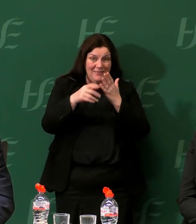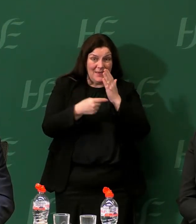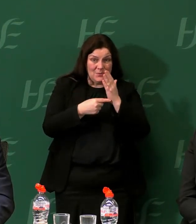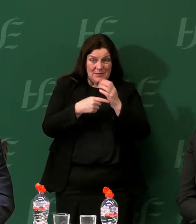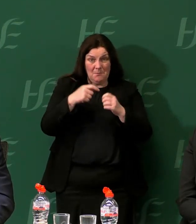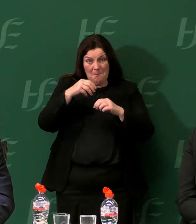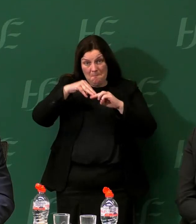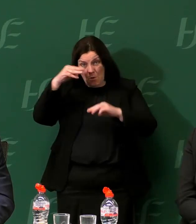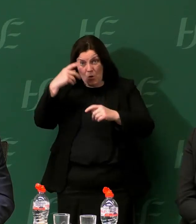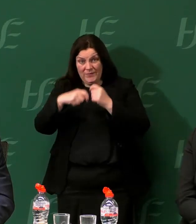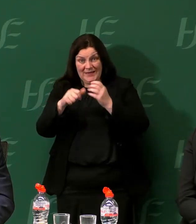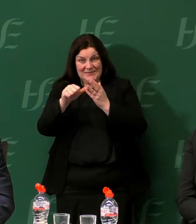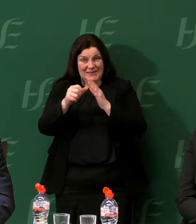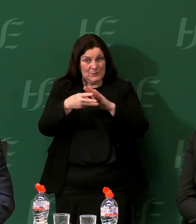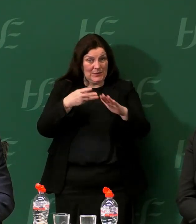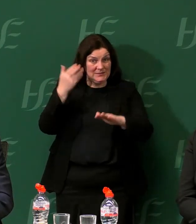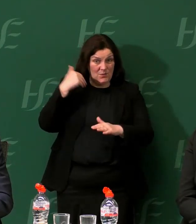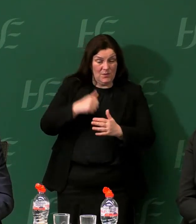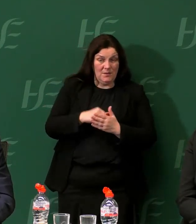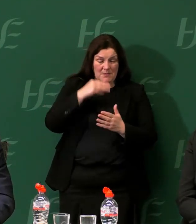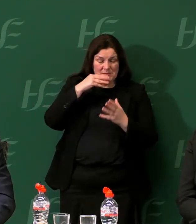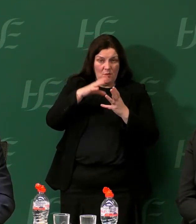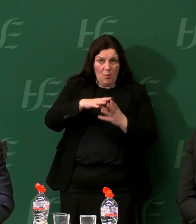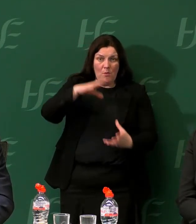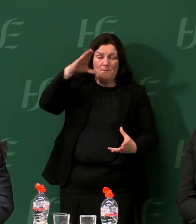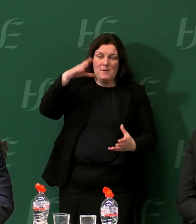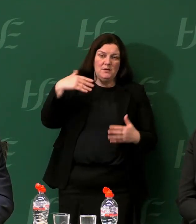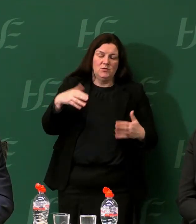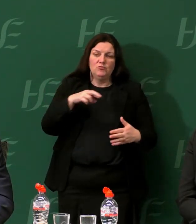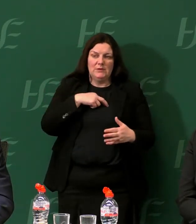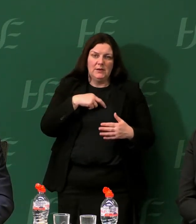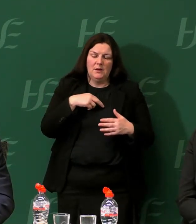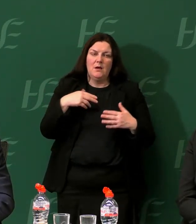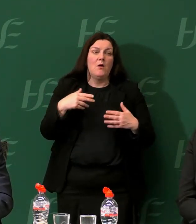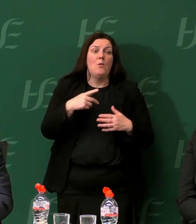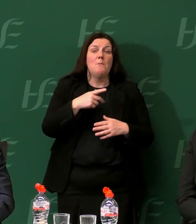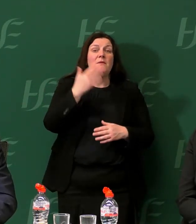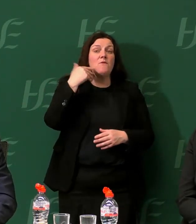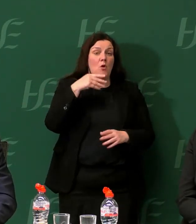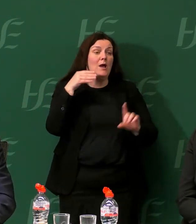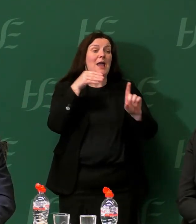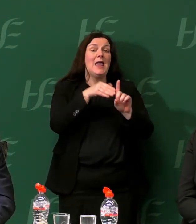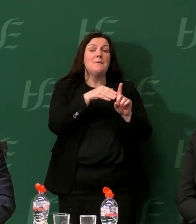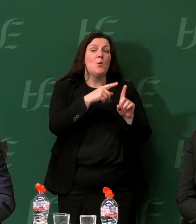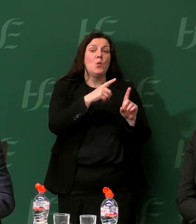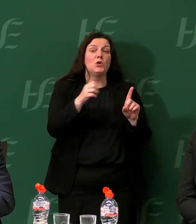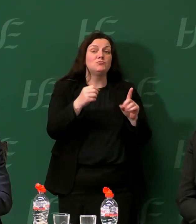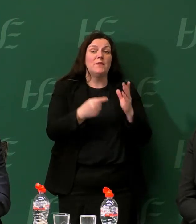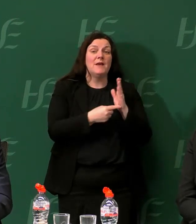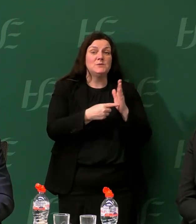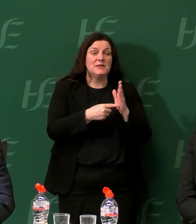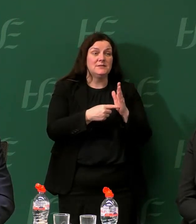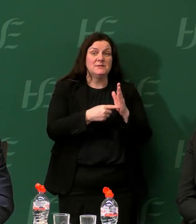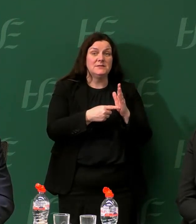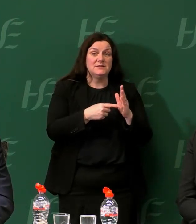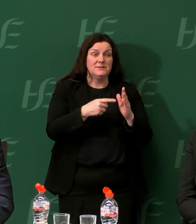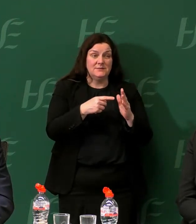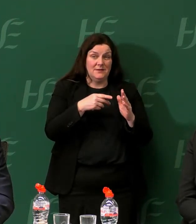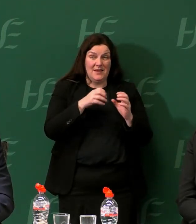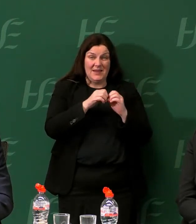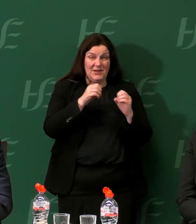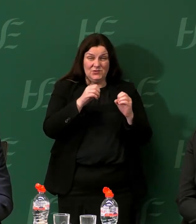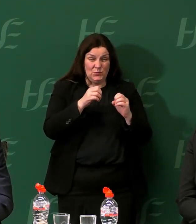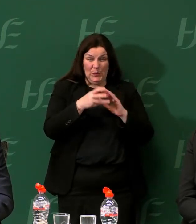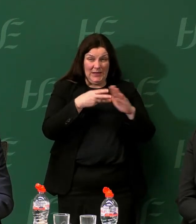6 weeks ago. We've scaled up to a level well beyond this 100,000 number that we started off to build from last week. And then the last 6 weeks